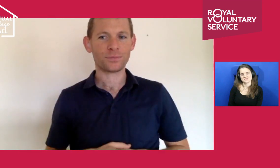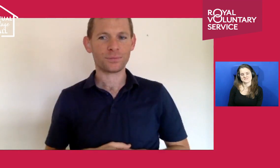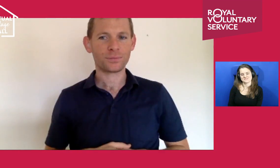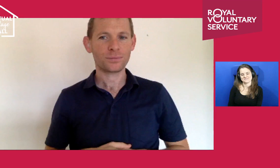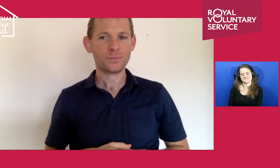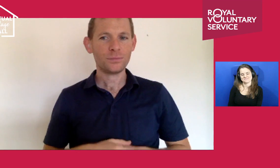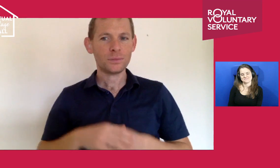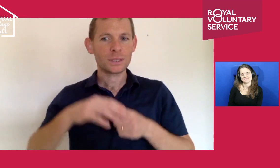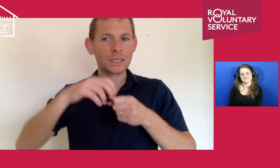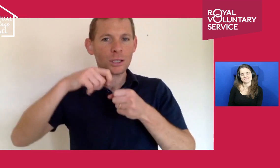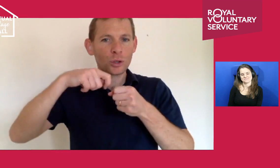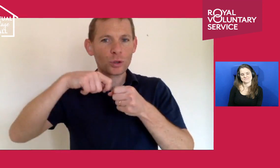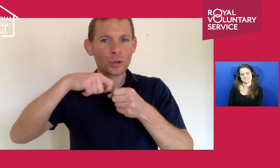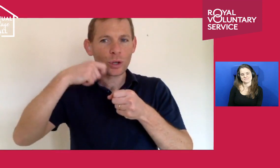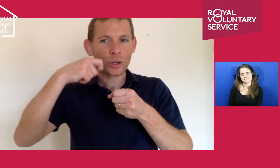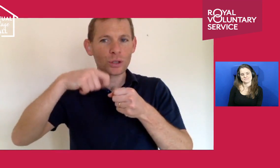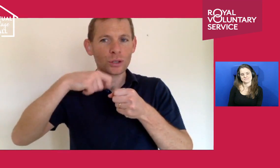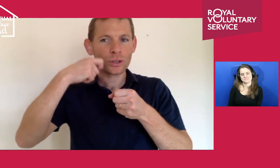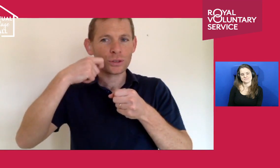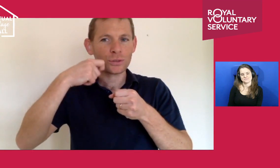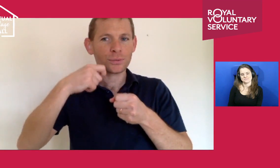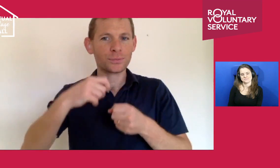Yogurt.